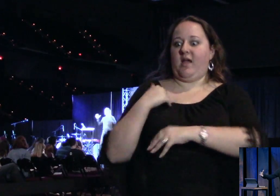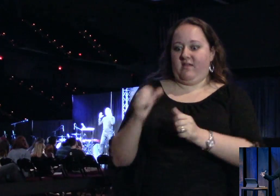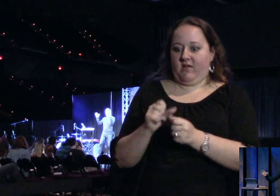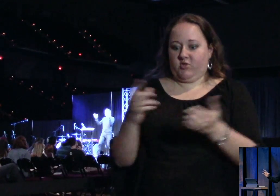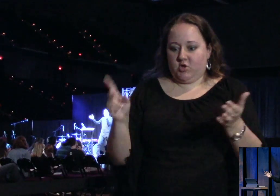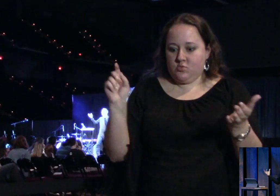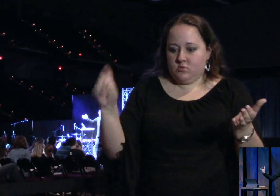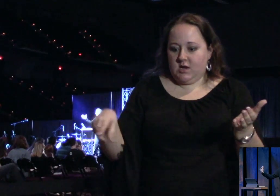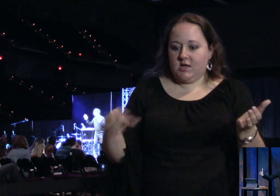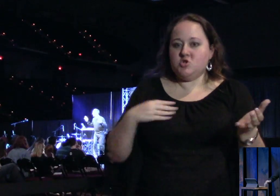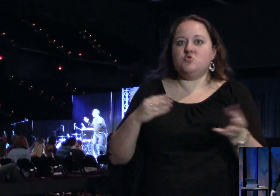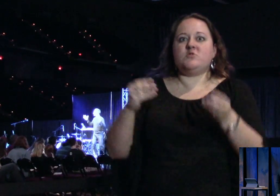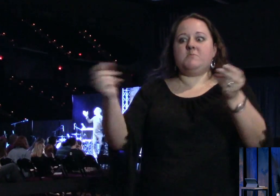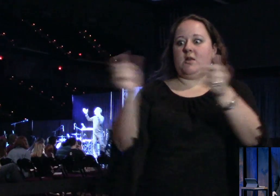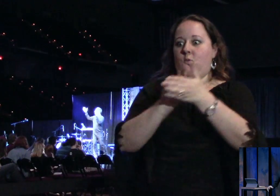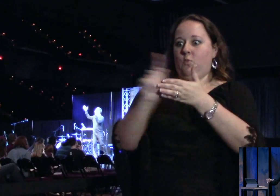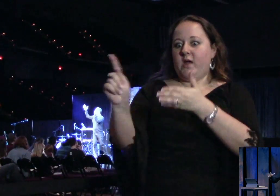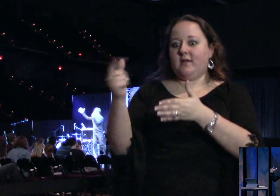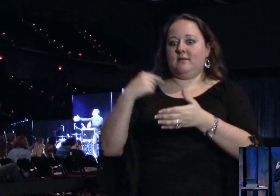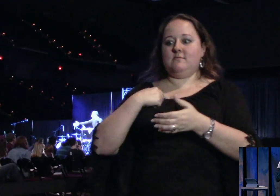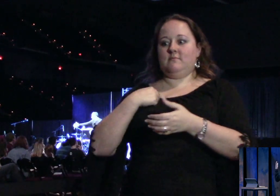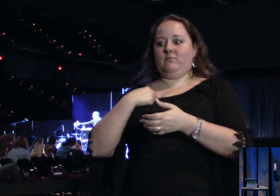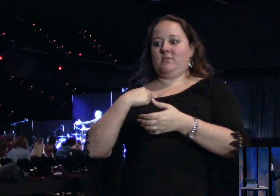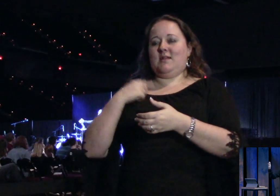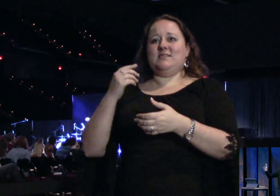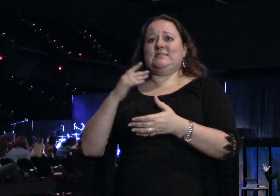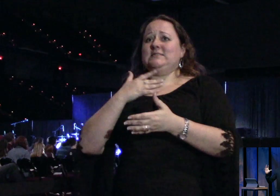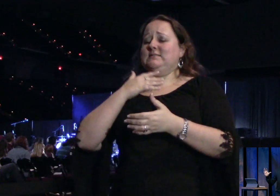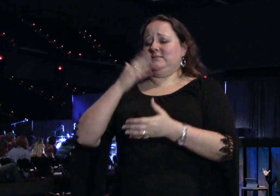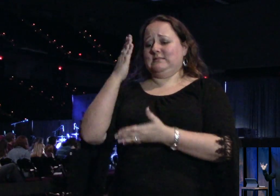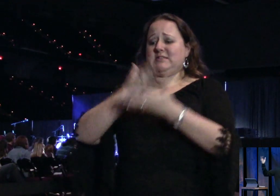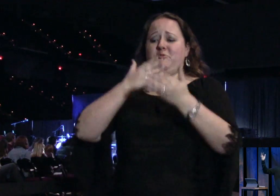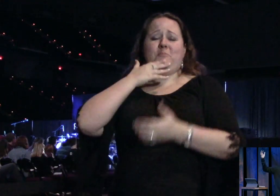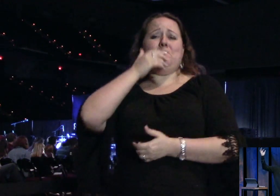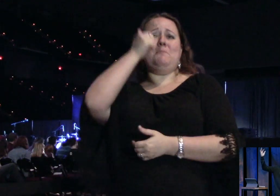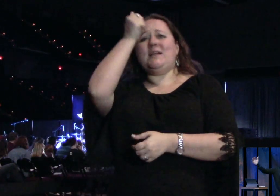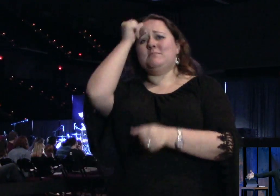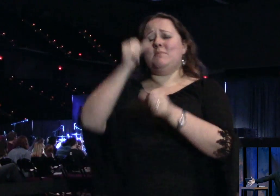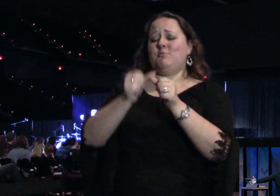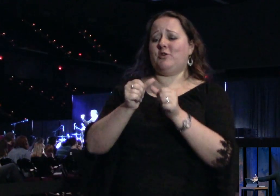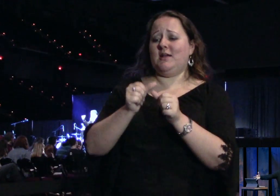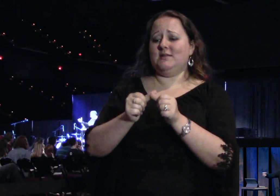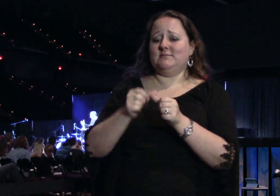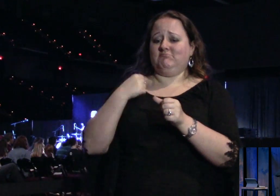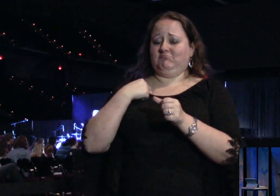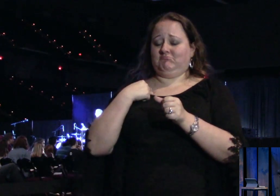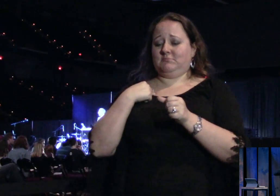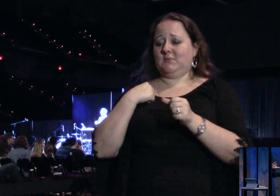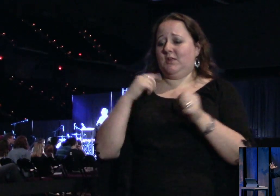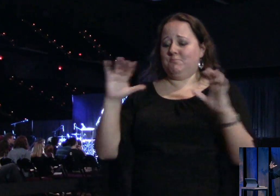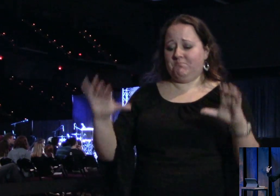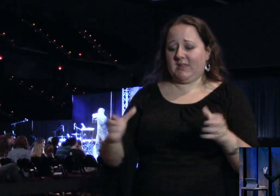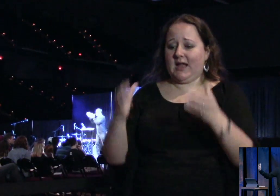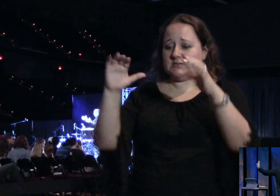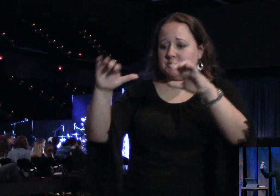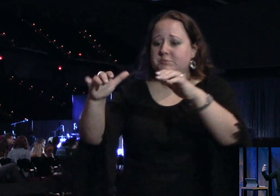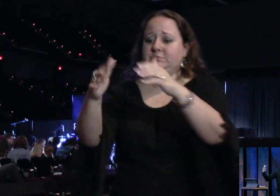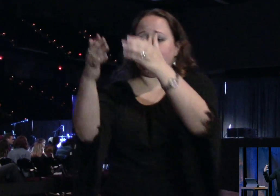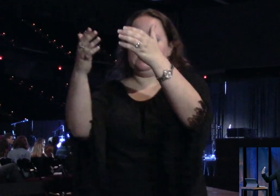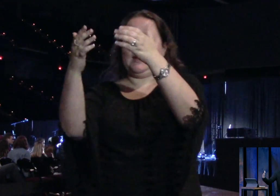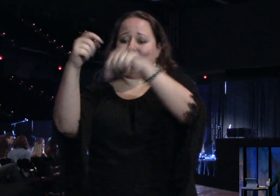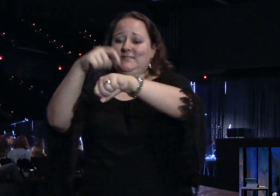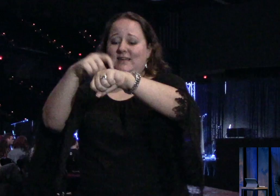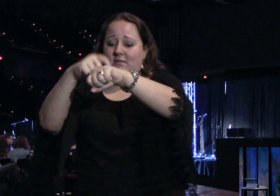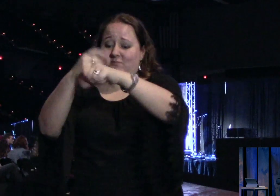onto that beach and you have all your stuff and you spend your week there making some of your greatest memories, and you spend a bunch of time